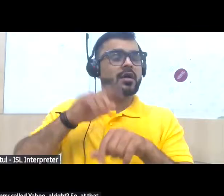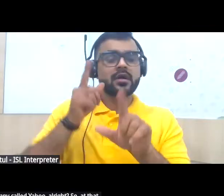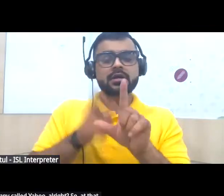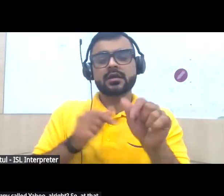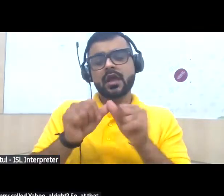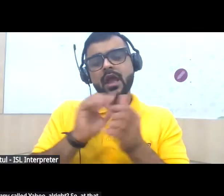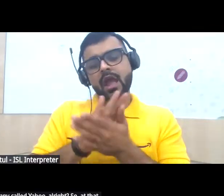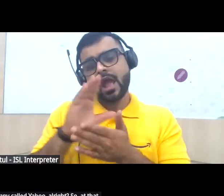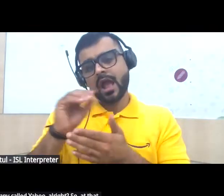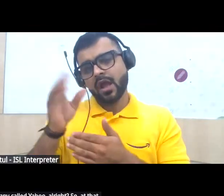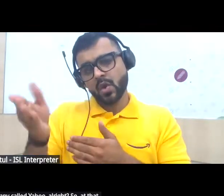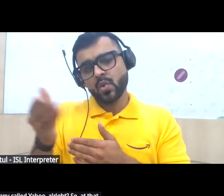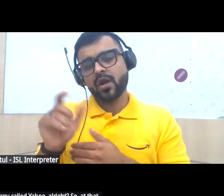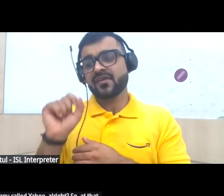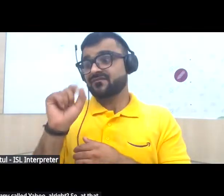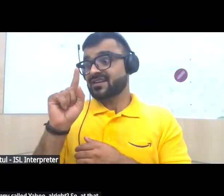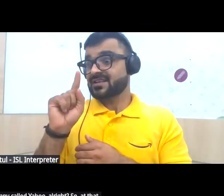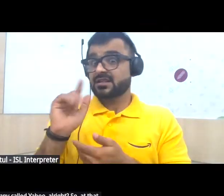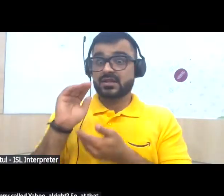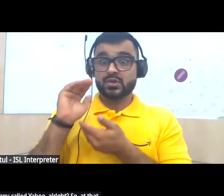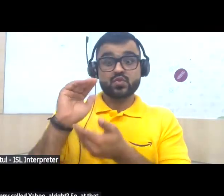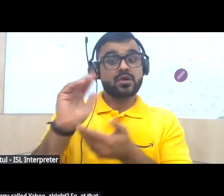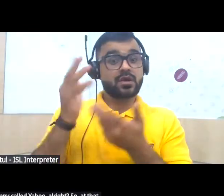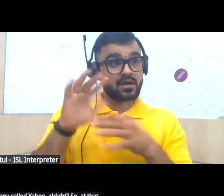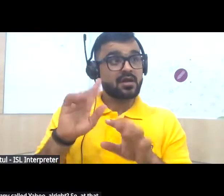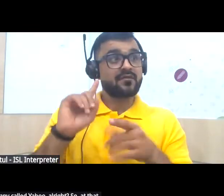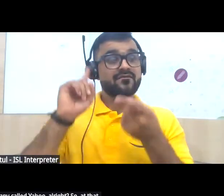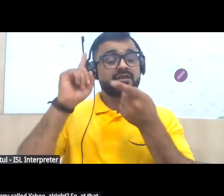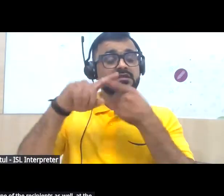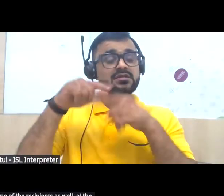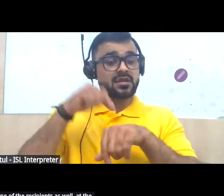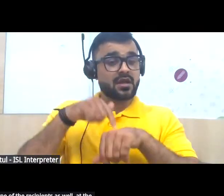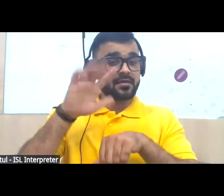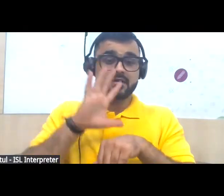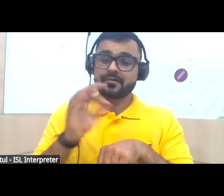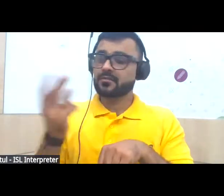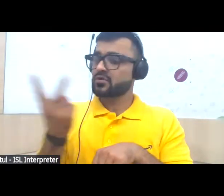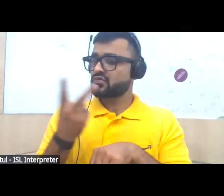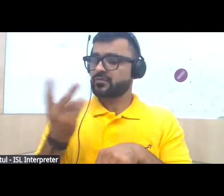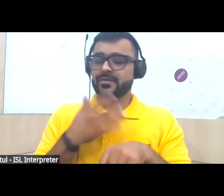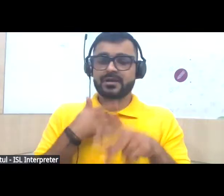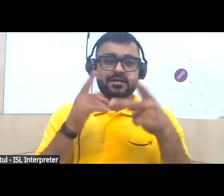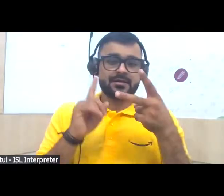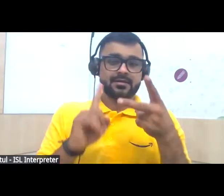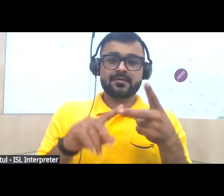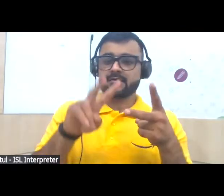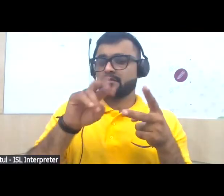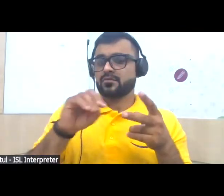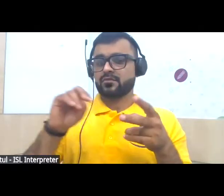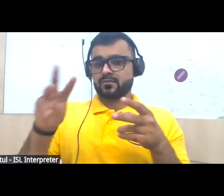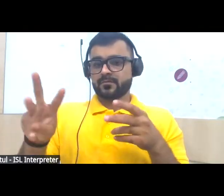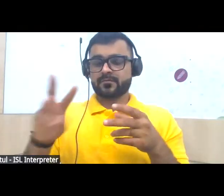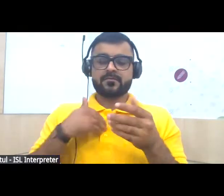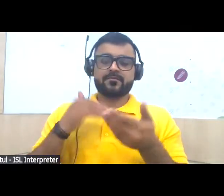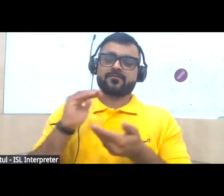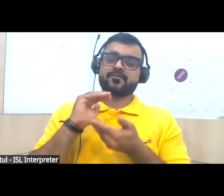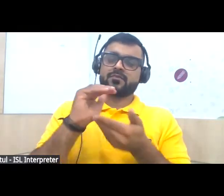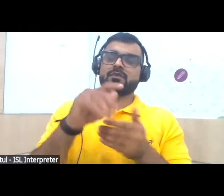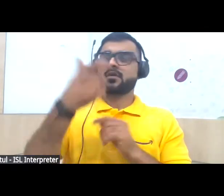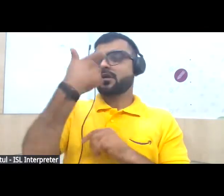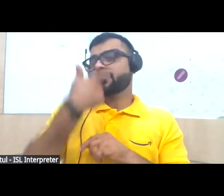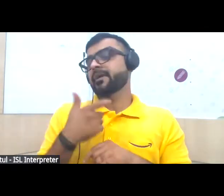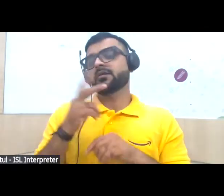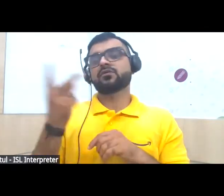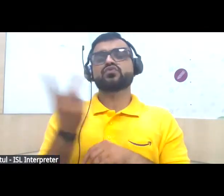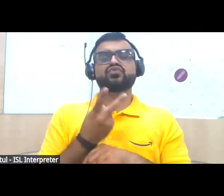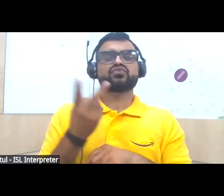been the one of the recipients as well as the first time. So both the time, and second time in 2013, I have received as an individual. So